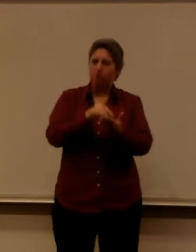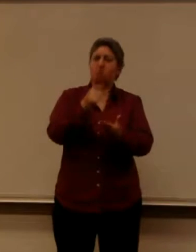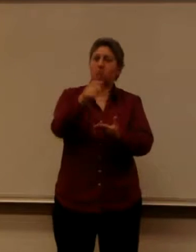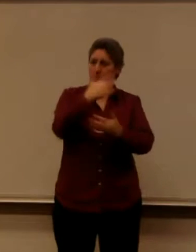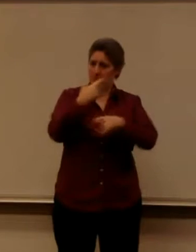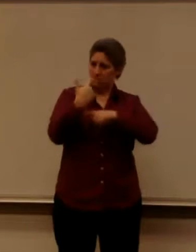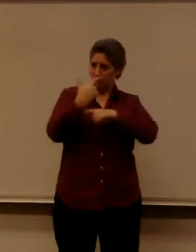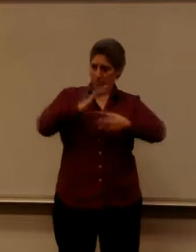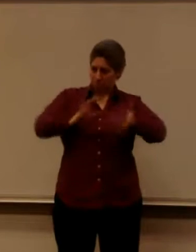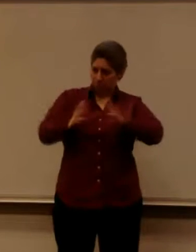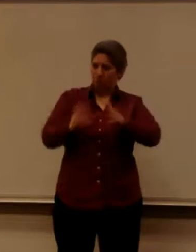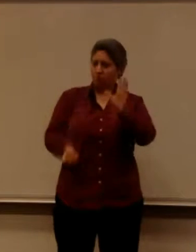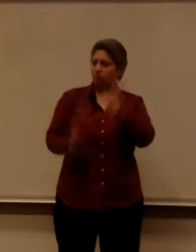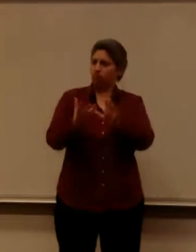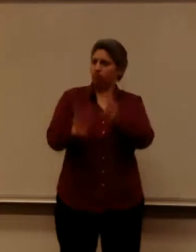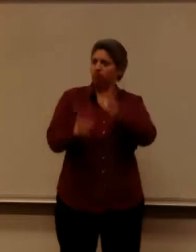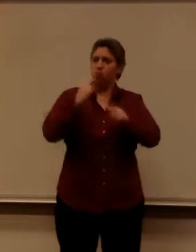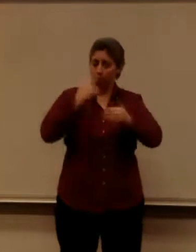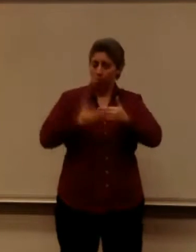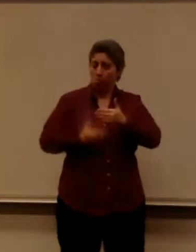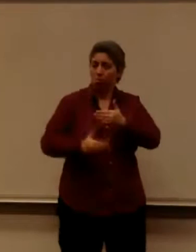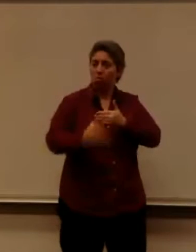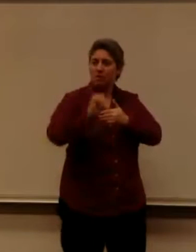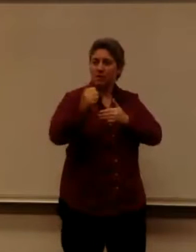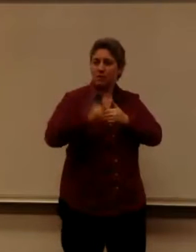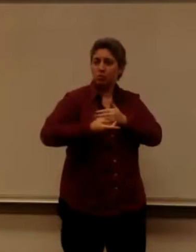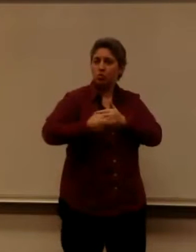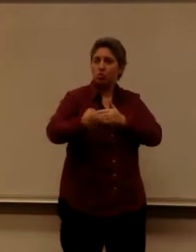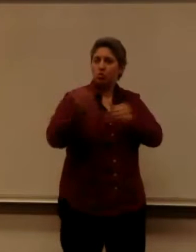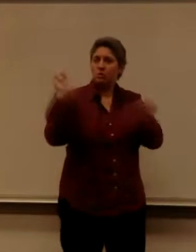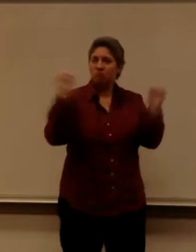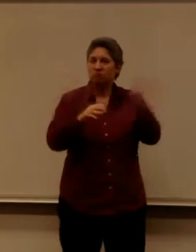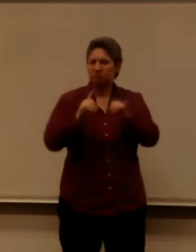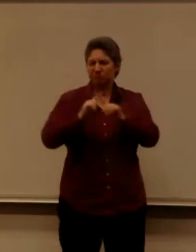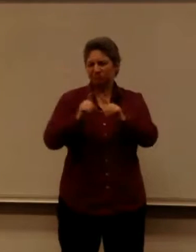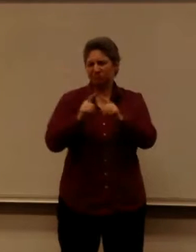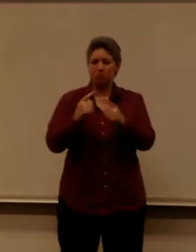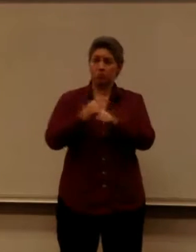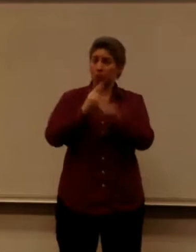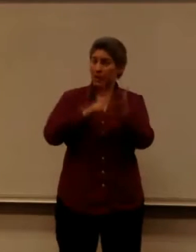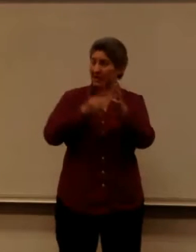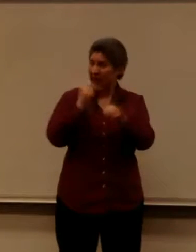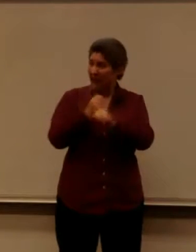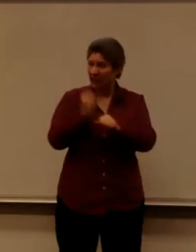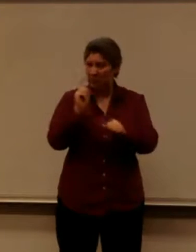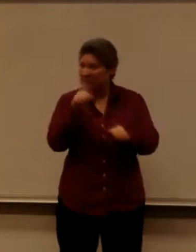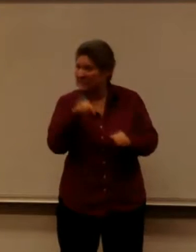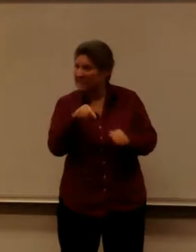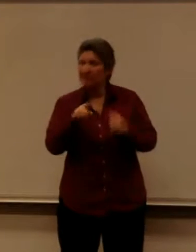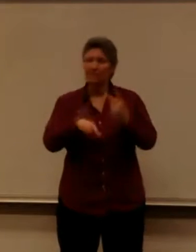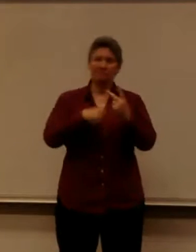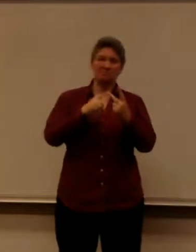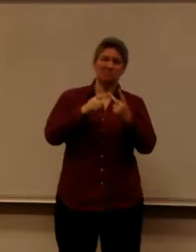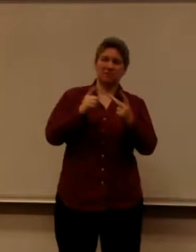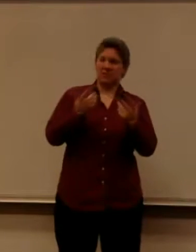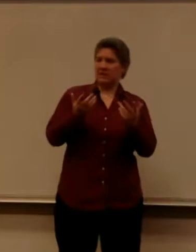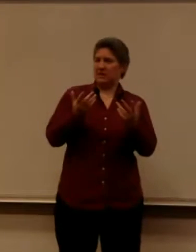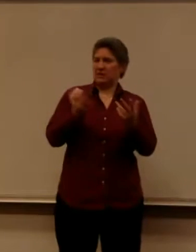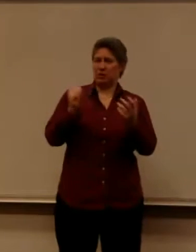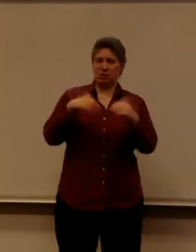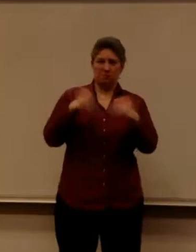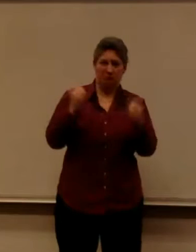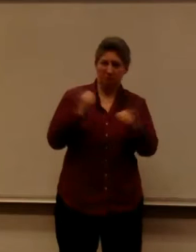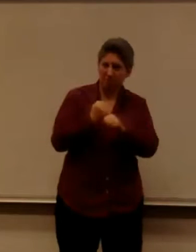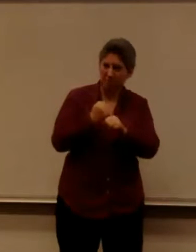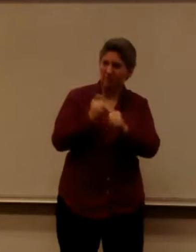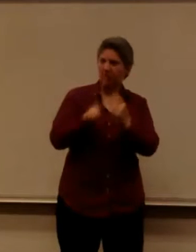3 administrators of this Facebook group, and there's ESL videos being uploaded, and there'll be even more in the next few weeks about what the